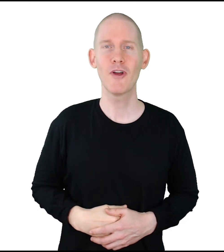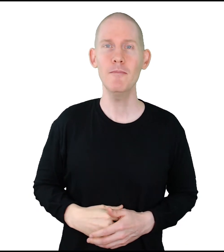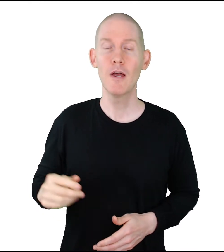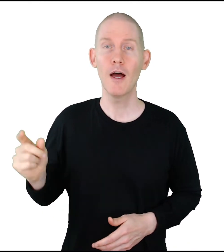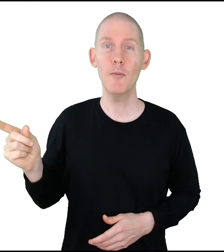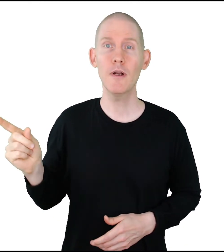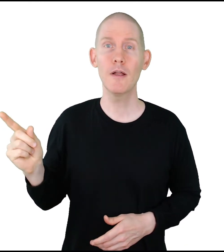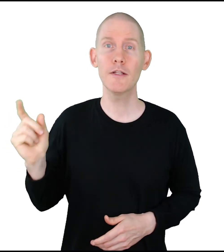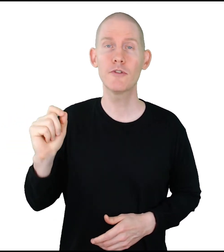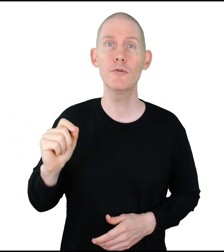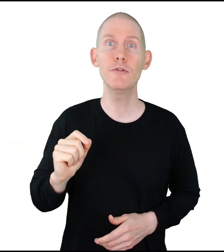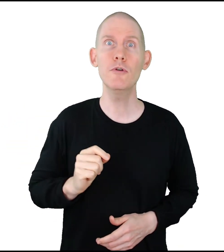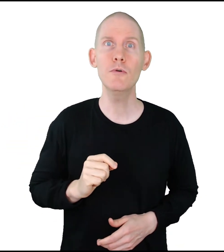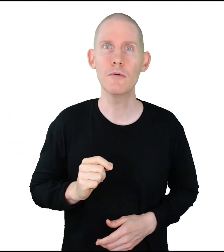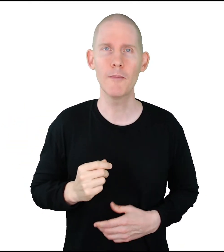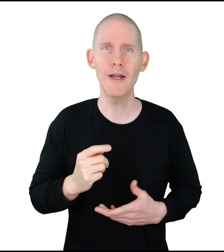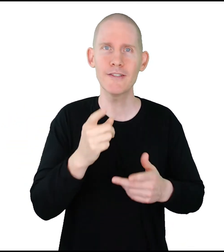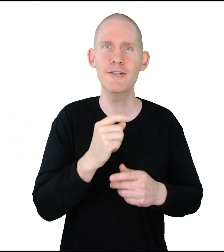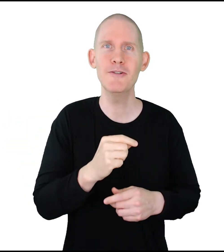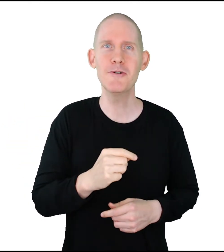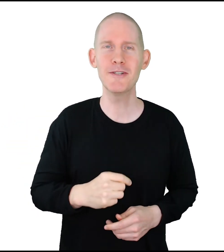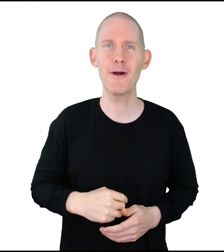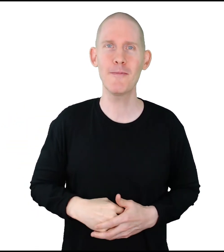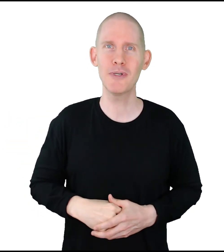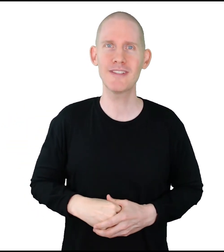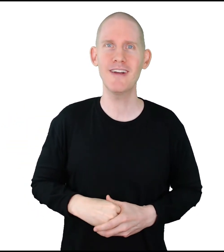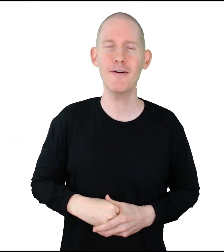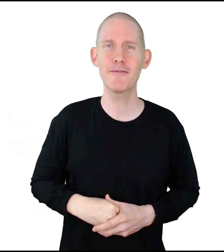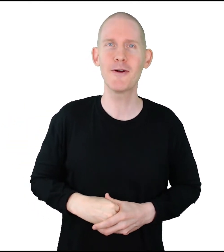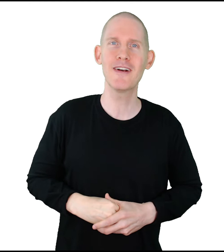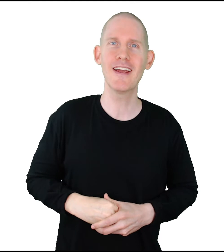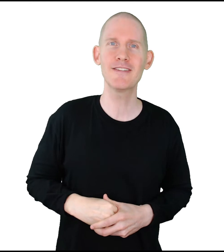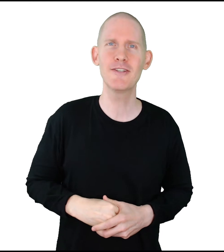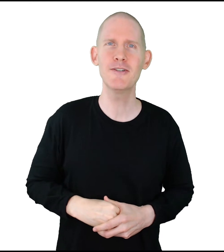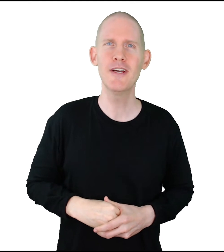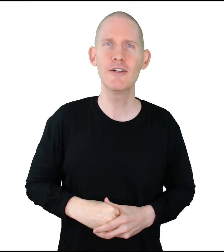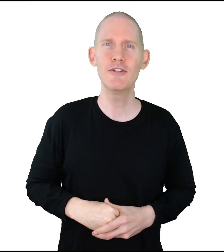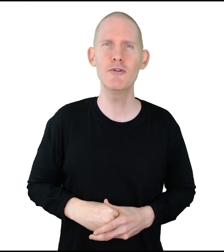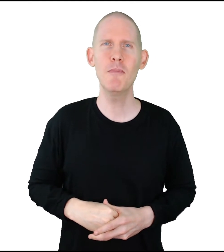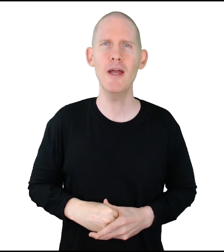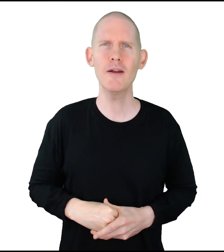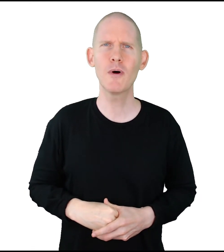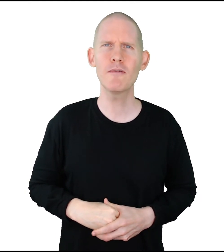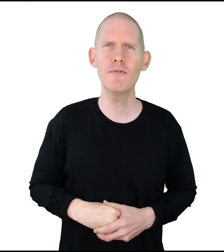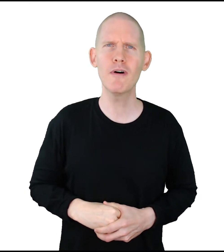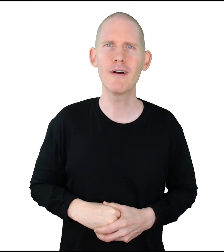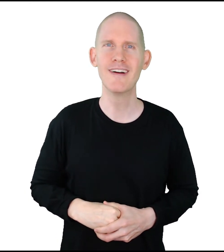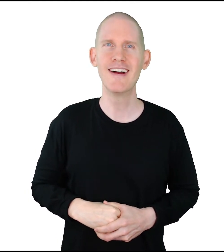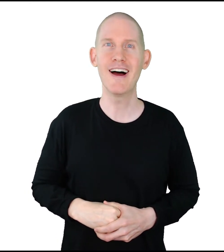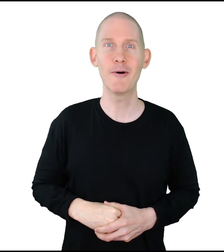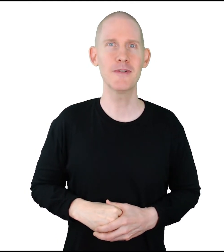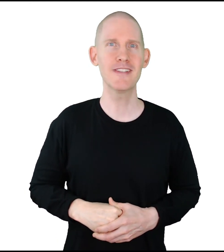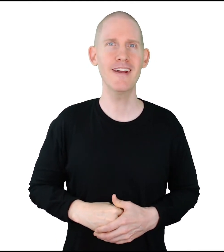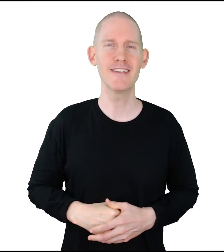Okay, how about let's do you? I'm asking you and you're all pissed off and I want to ask you, you mad, what for? How would we sign it?